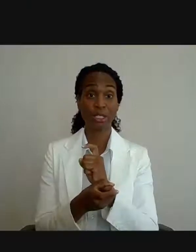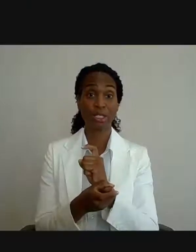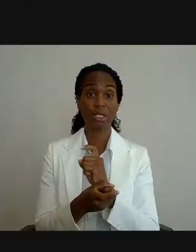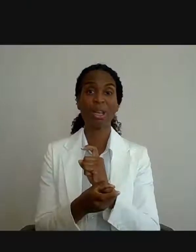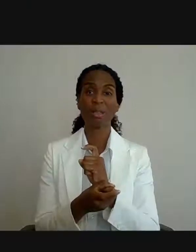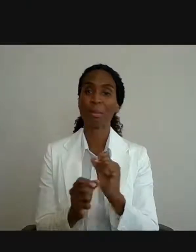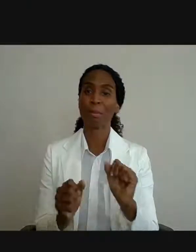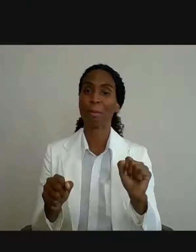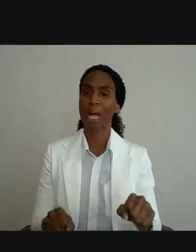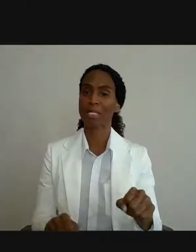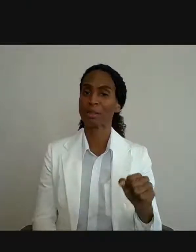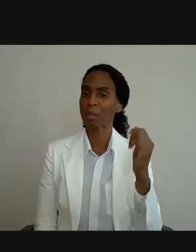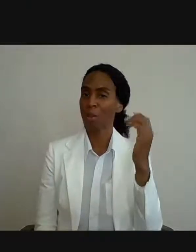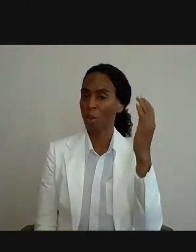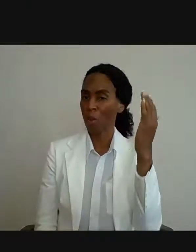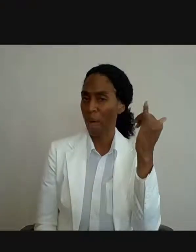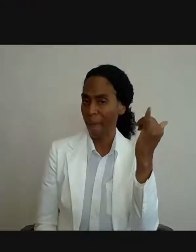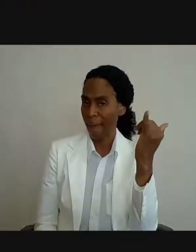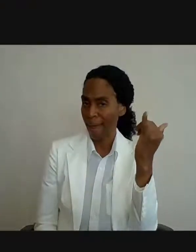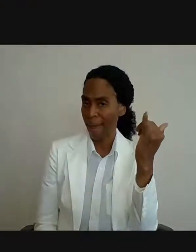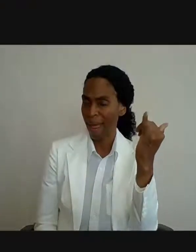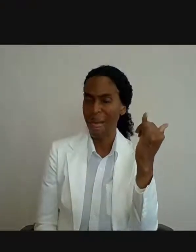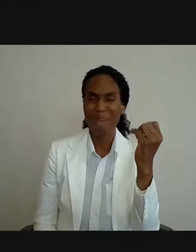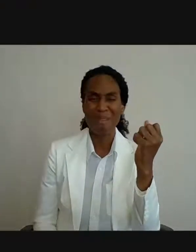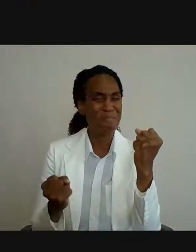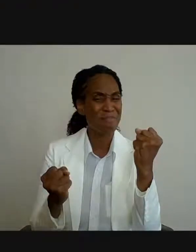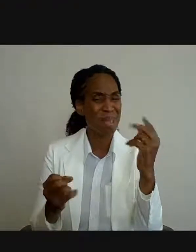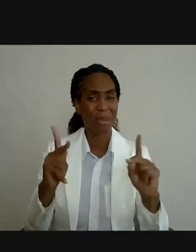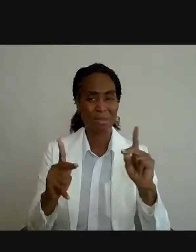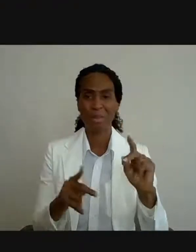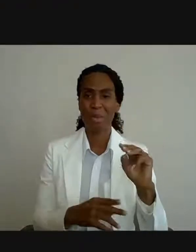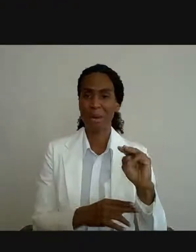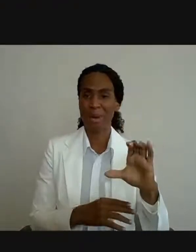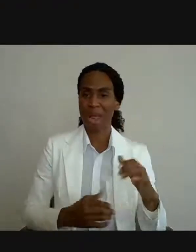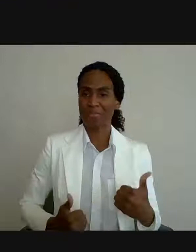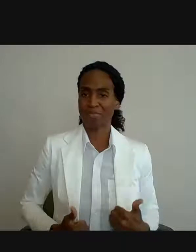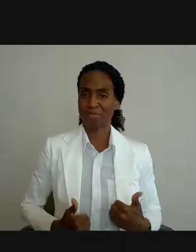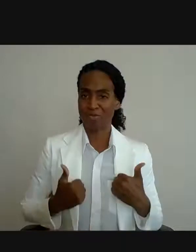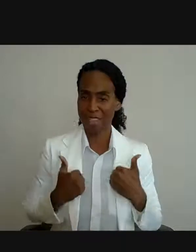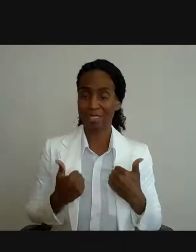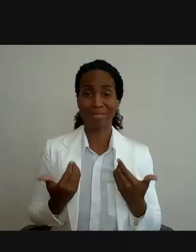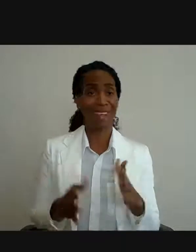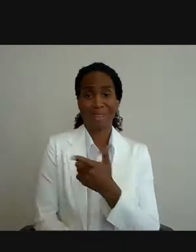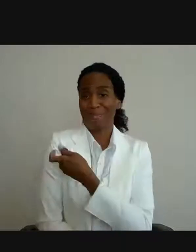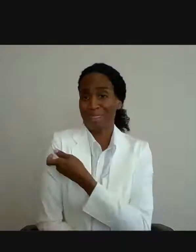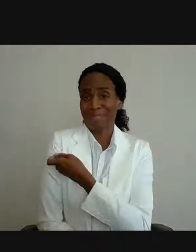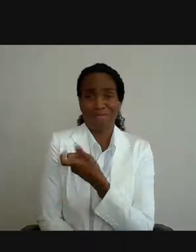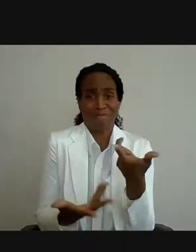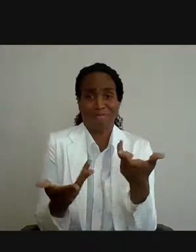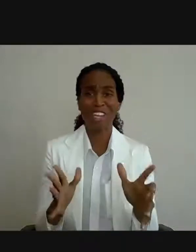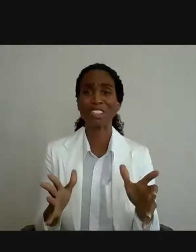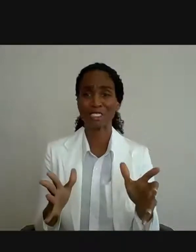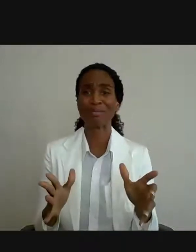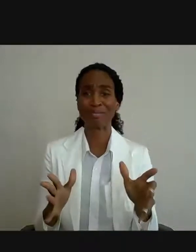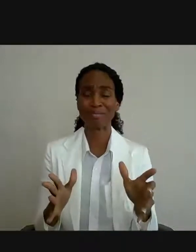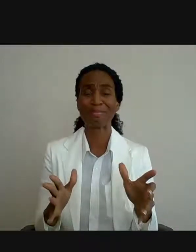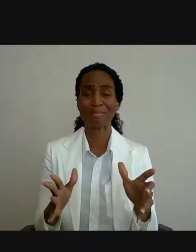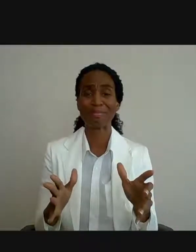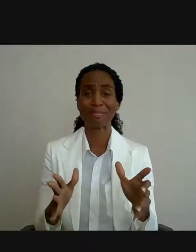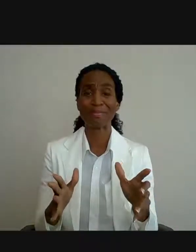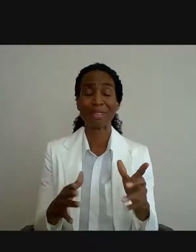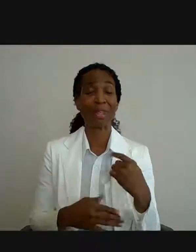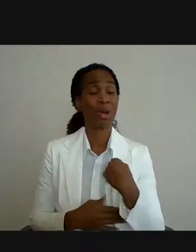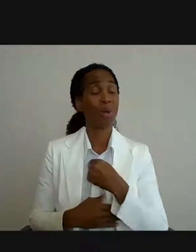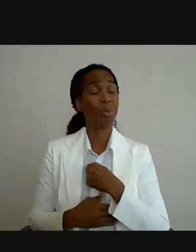possible because of the thousands of Marion County residents who have already been vaccinated. And while we've made